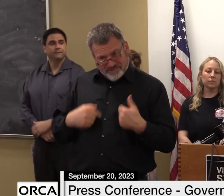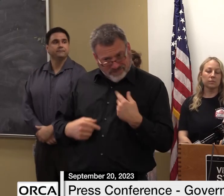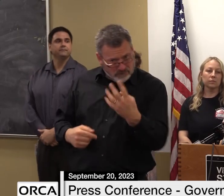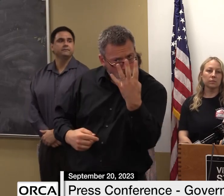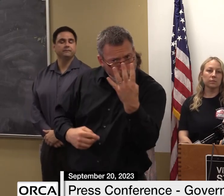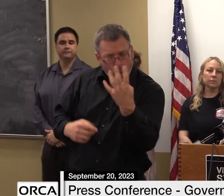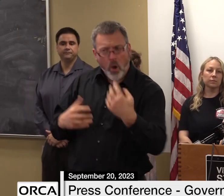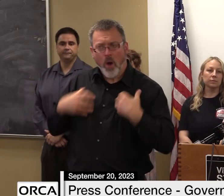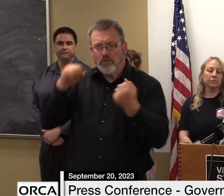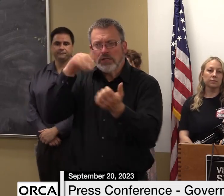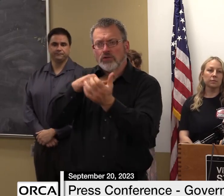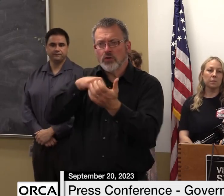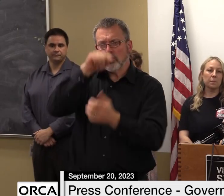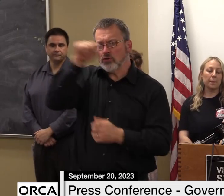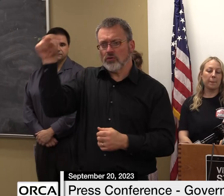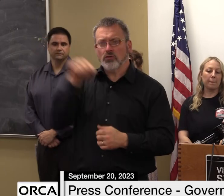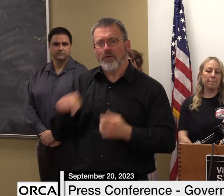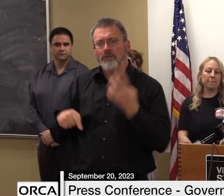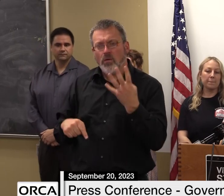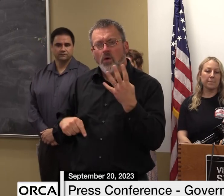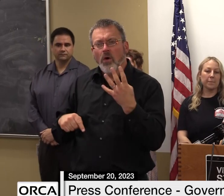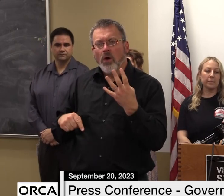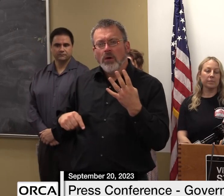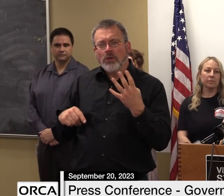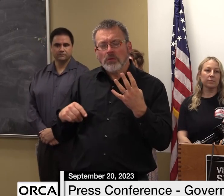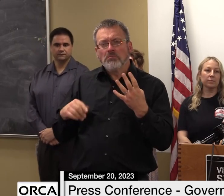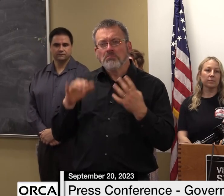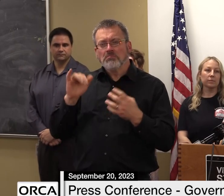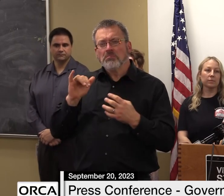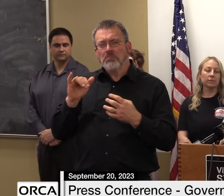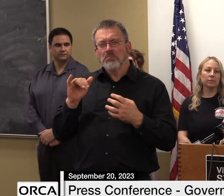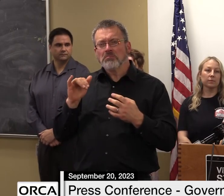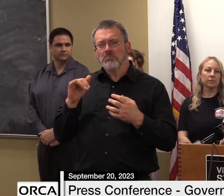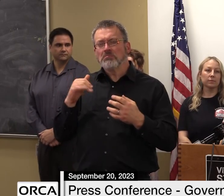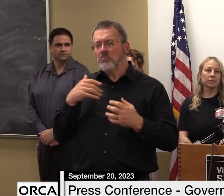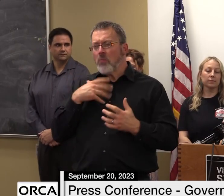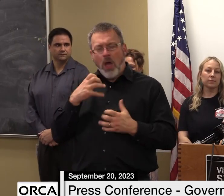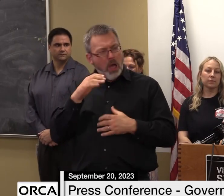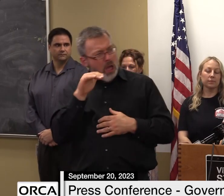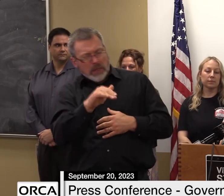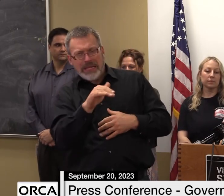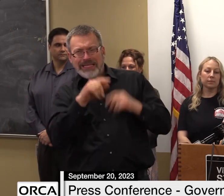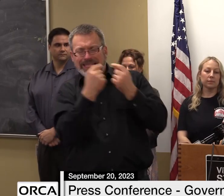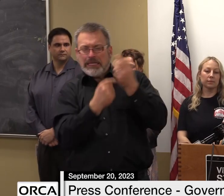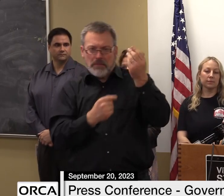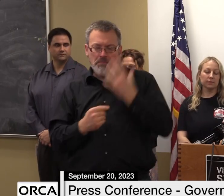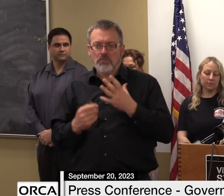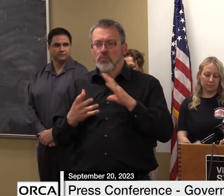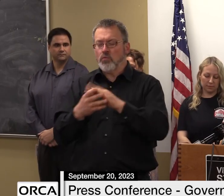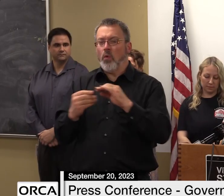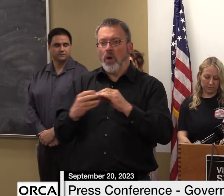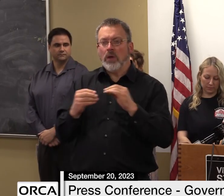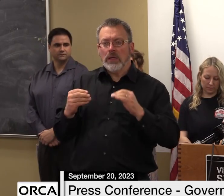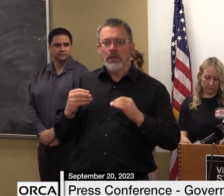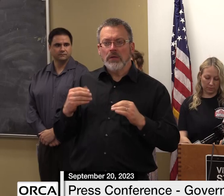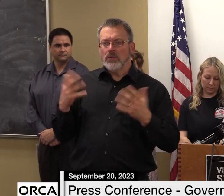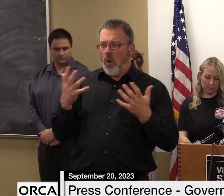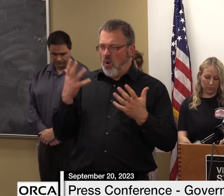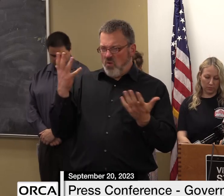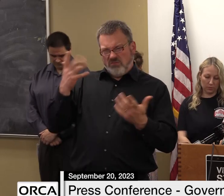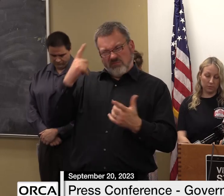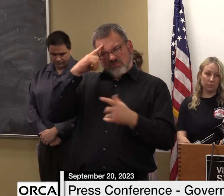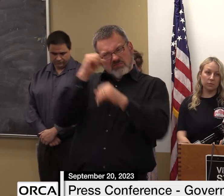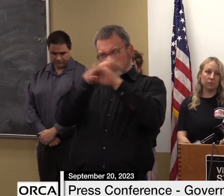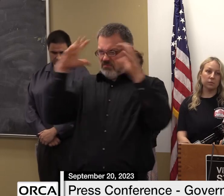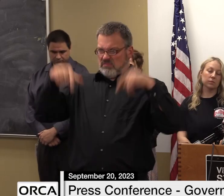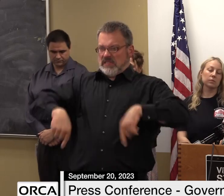just one vignette from our team to showcase what's going on, and using you as an outlet